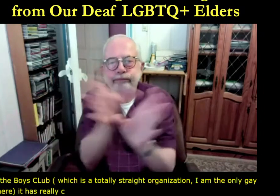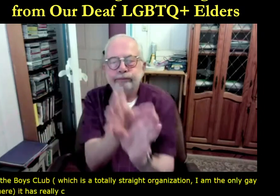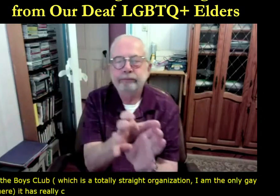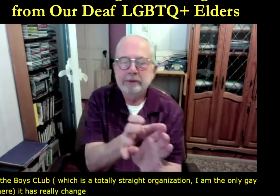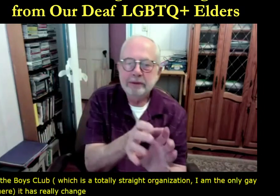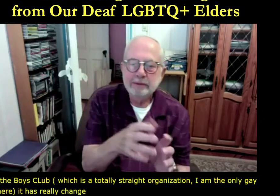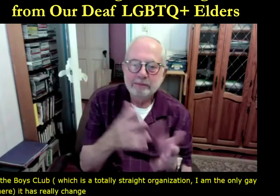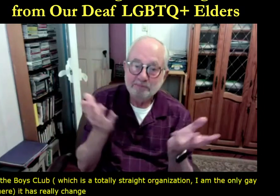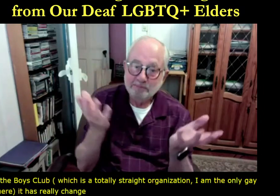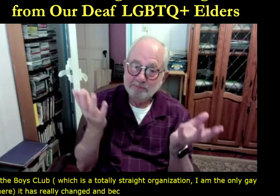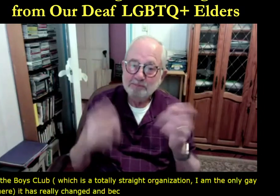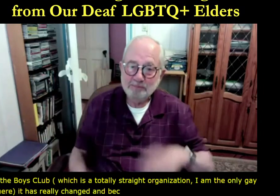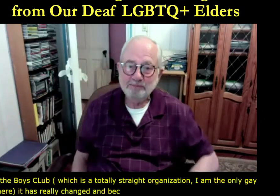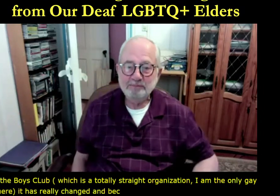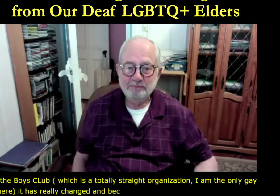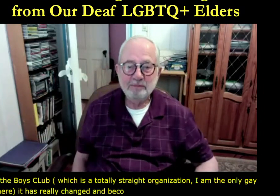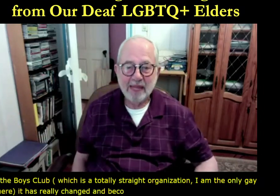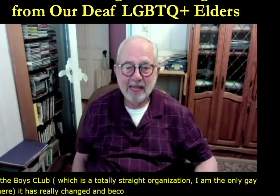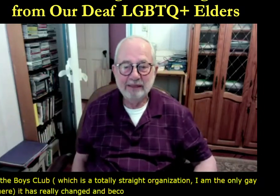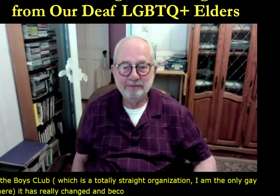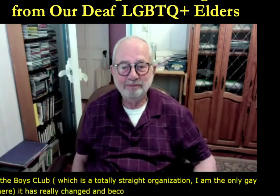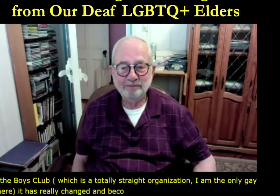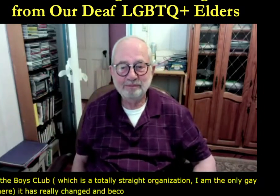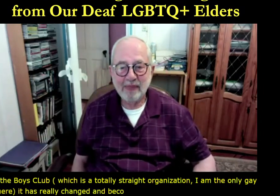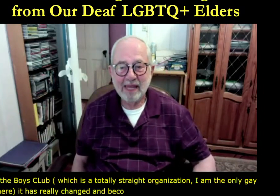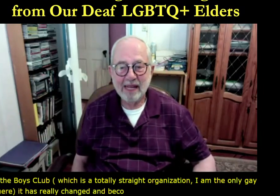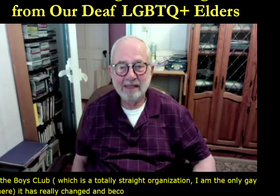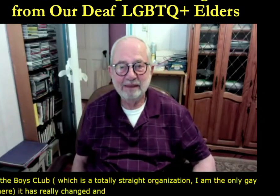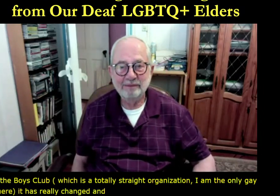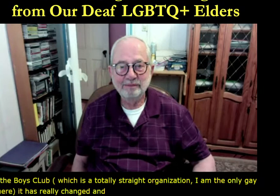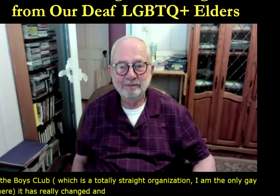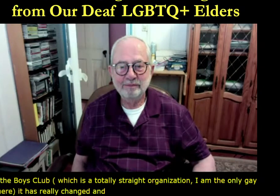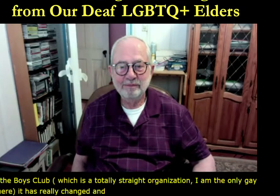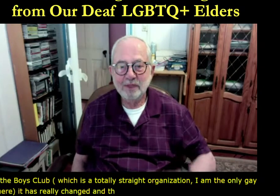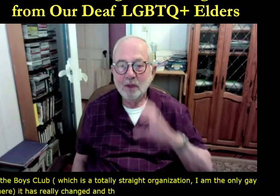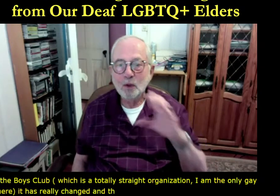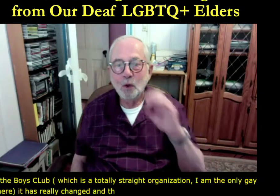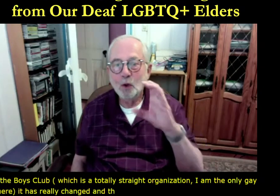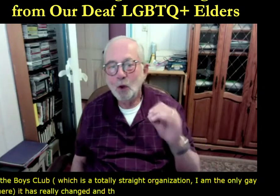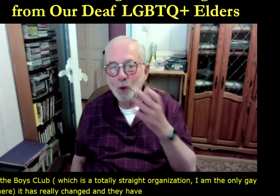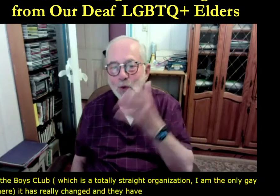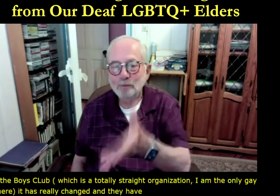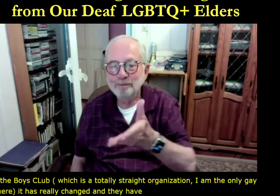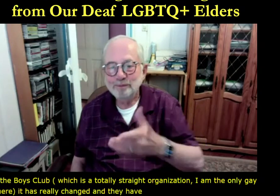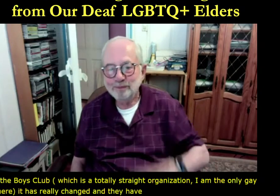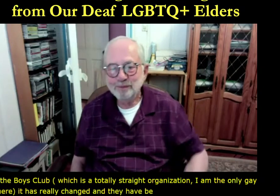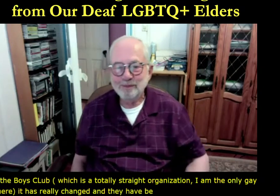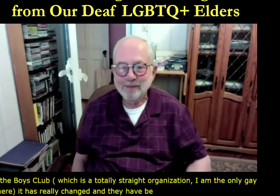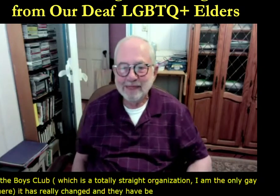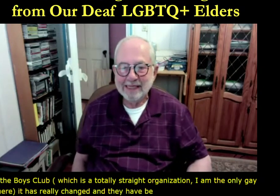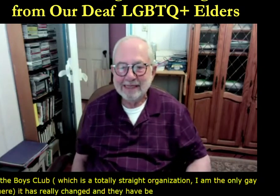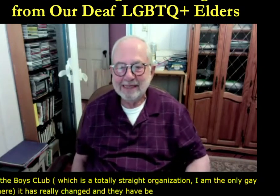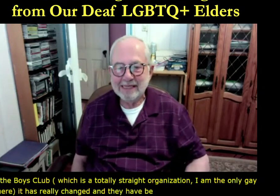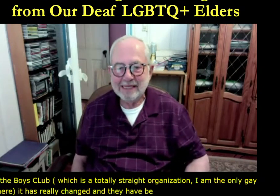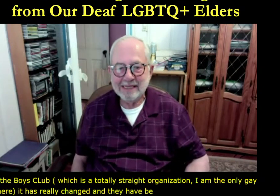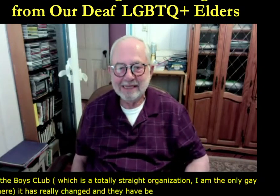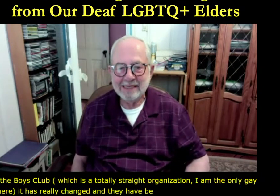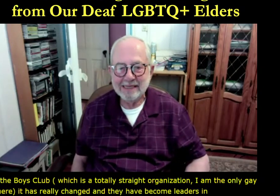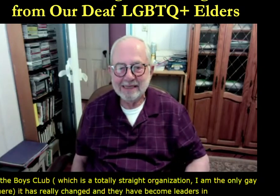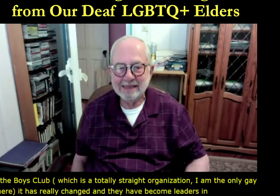we had to be segregated from one another we can come together as groups jerry oh